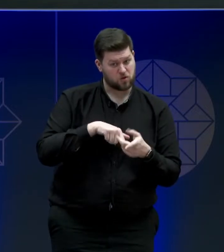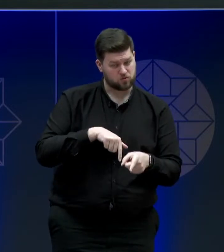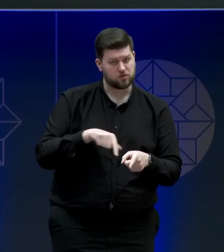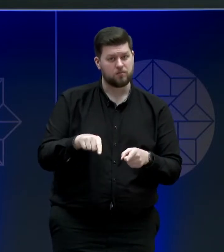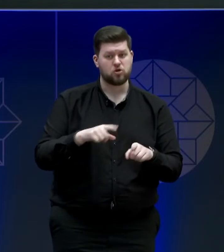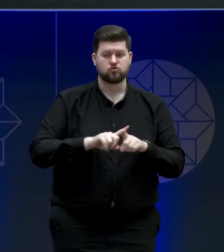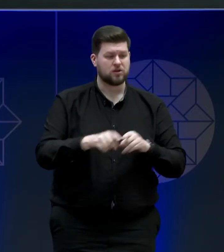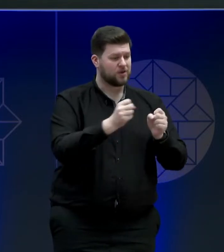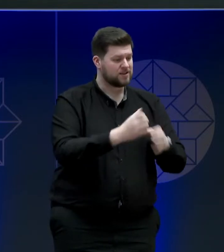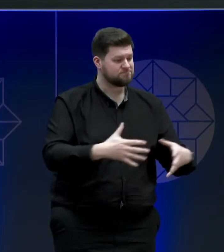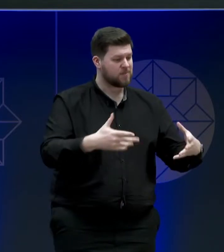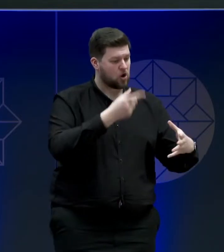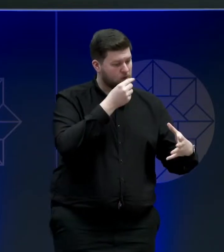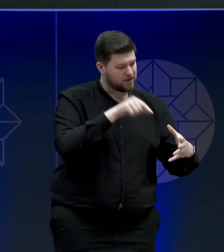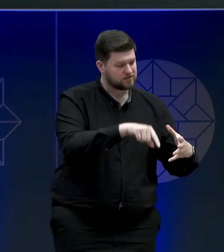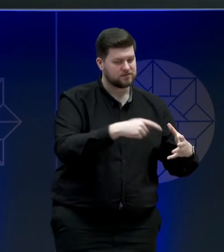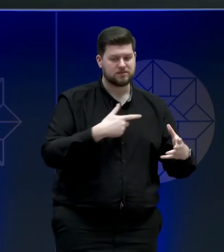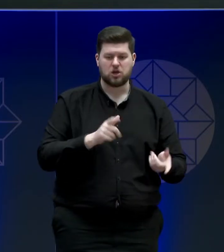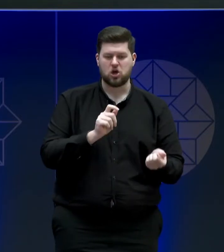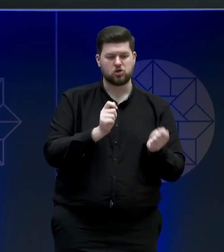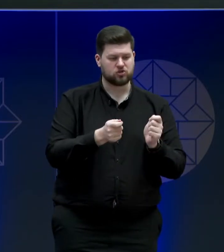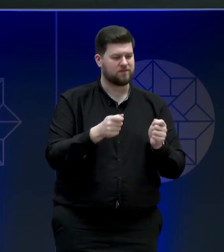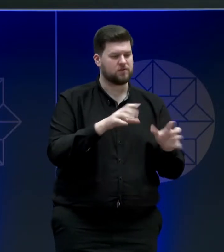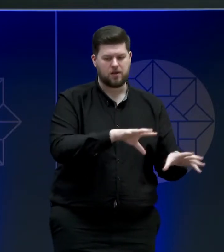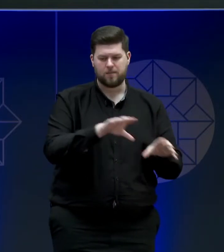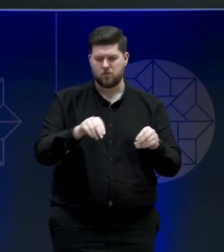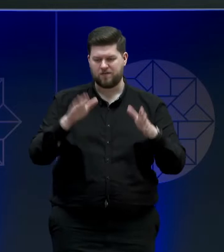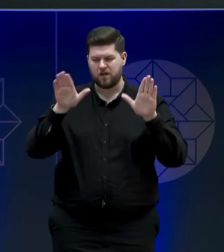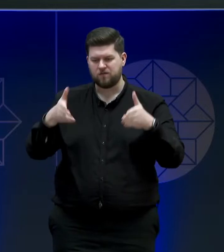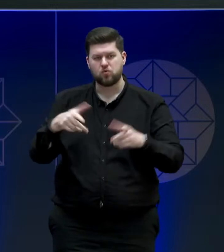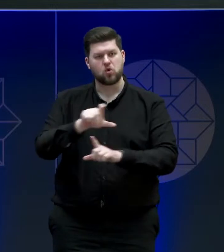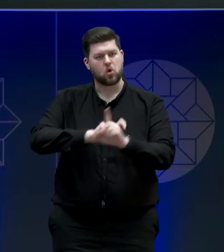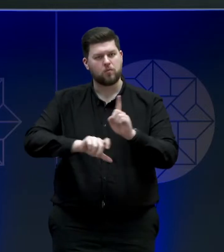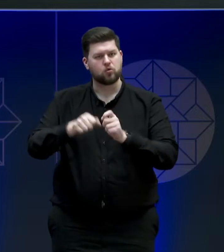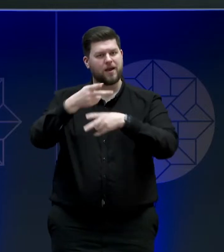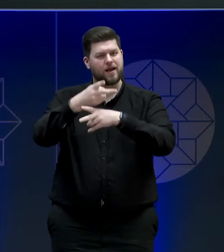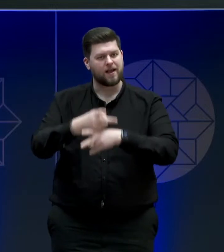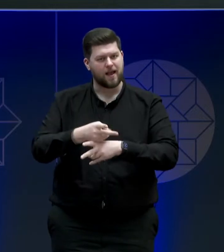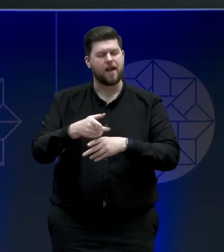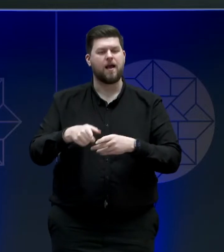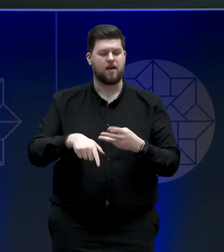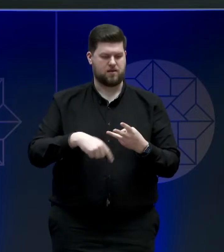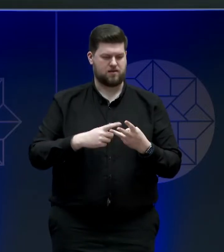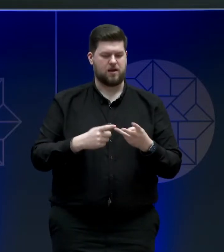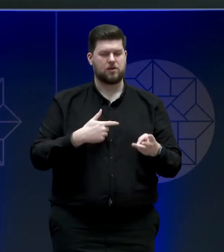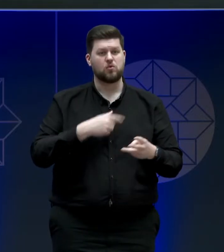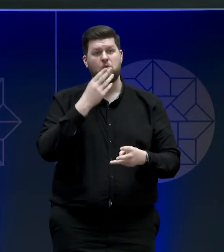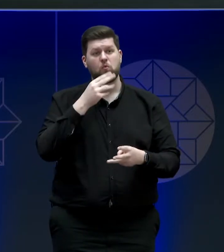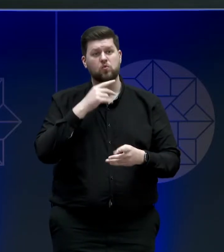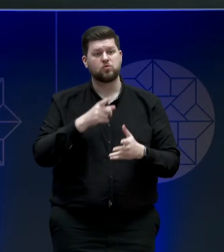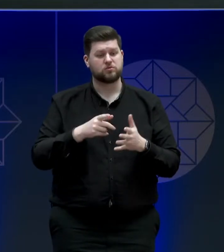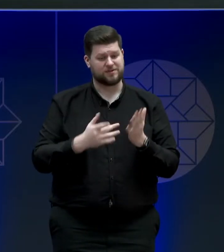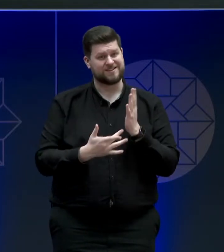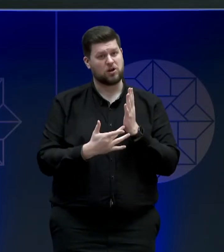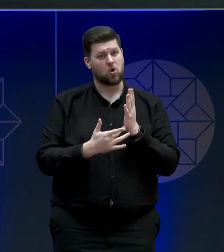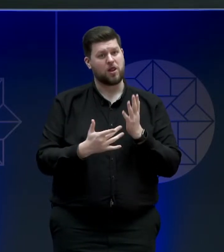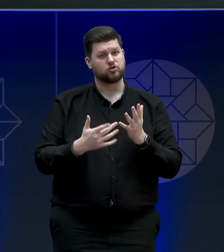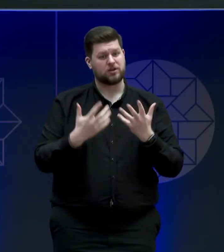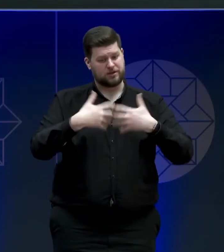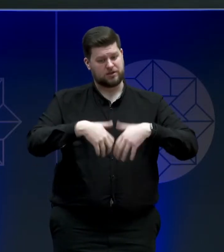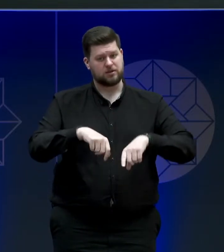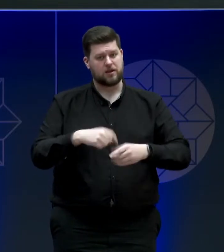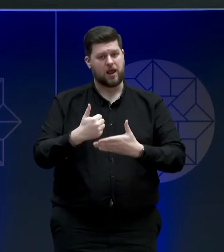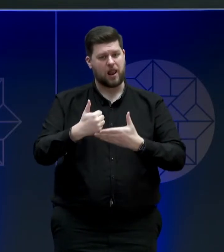of capacity, the shift of care into the community, and the greater utilisation of technology, which will help us on that